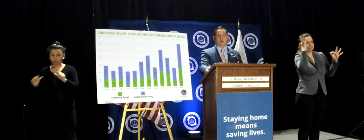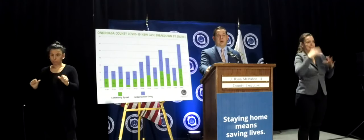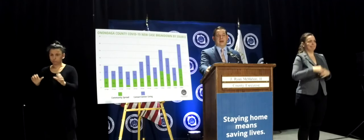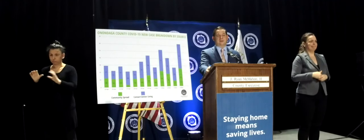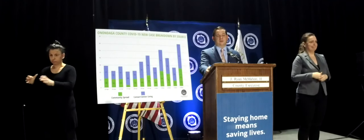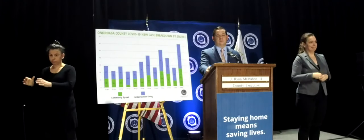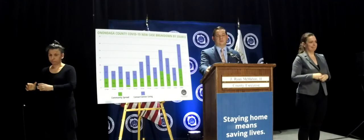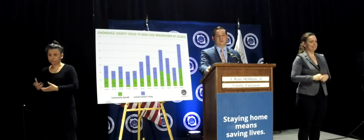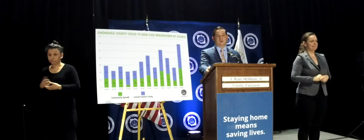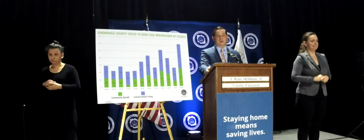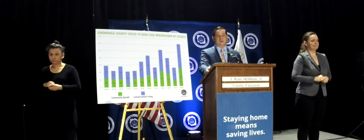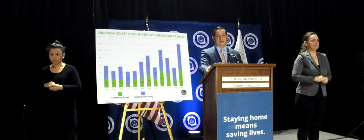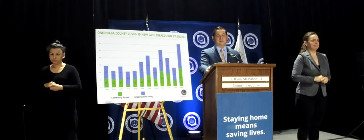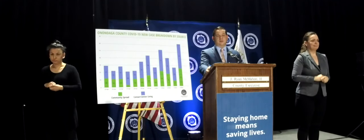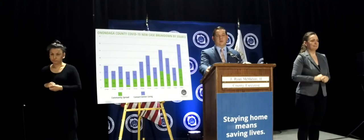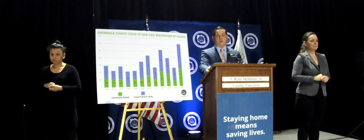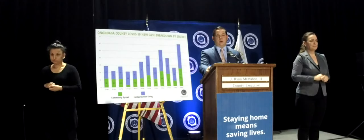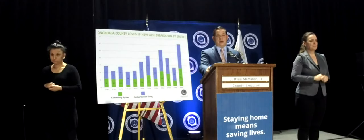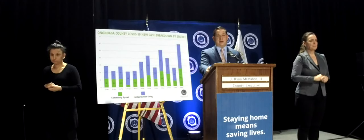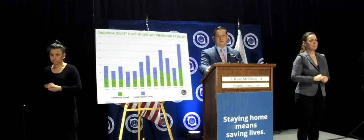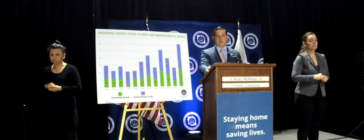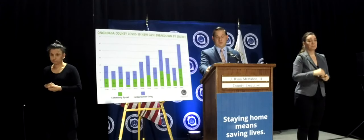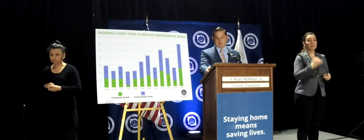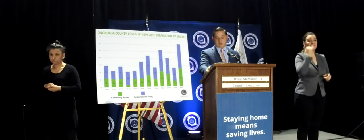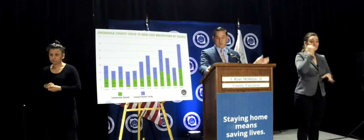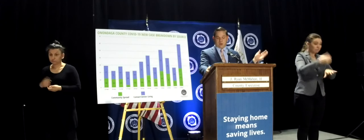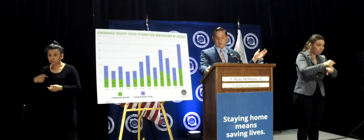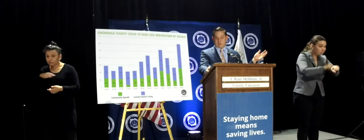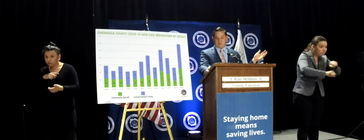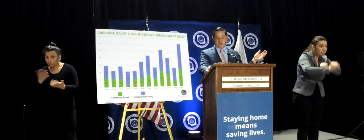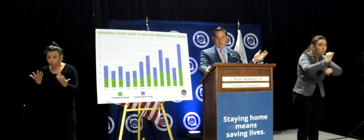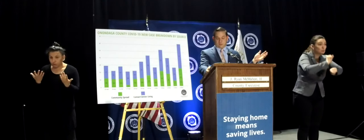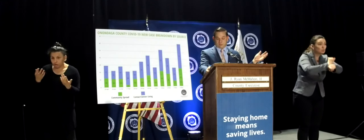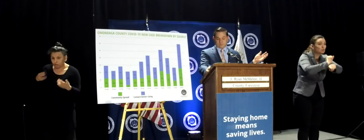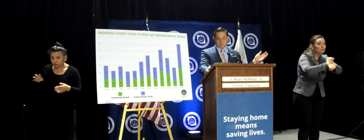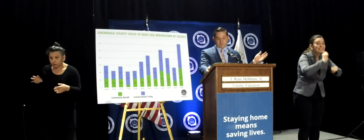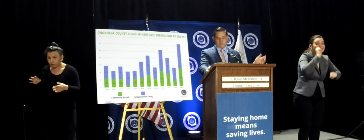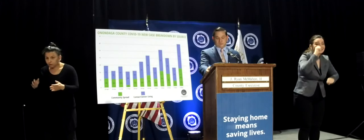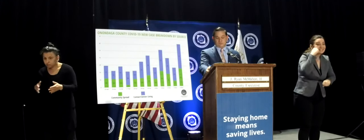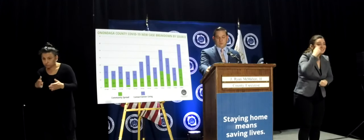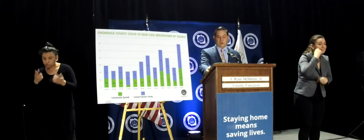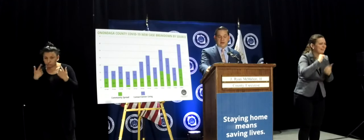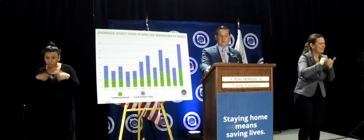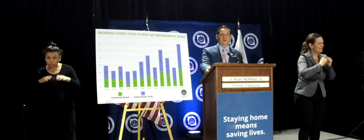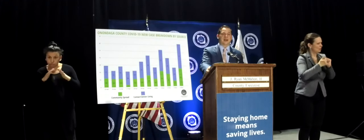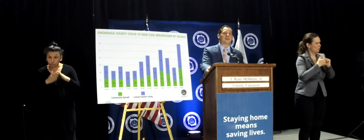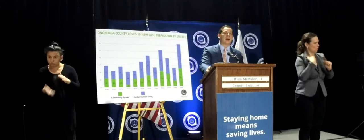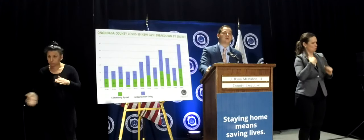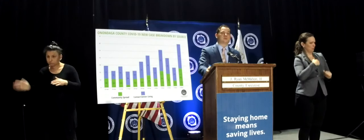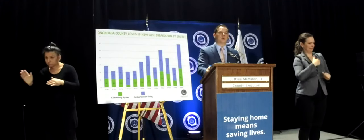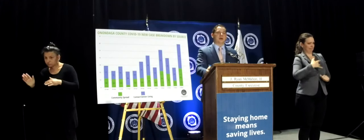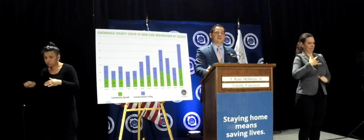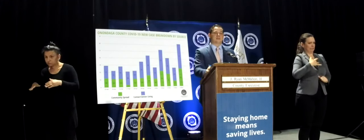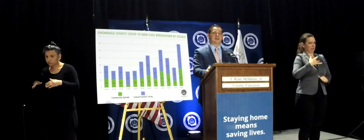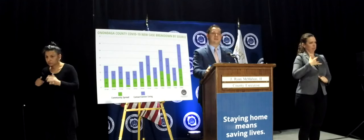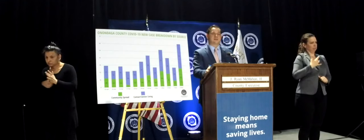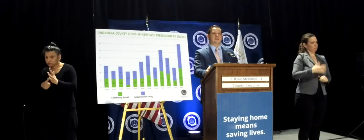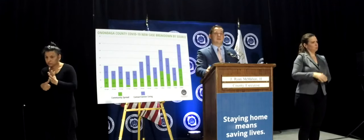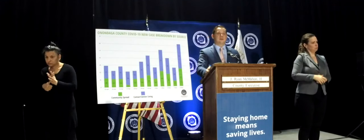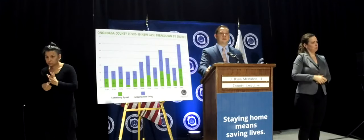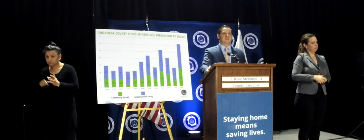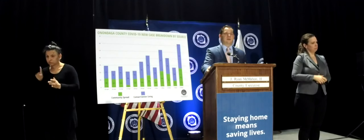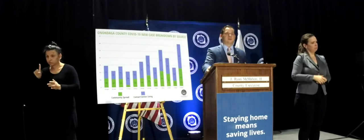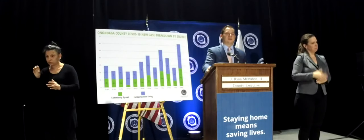do proactive testing the way we're going to have to, essentially we probably feel we're going to have to do 10,000 proactive